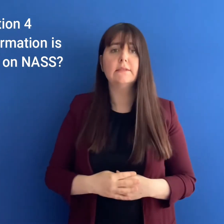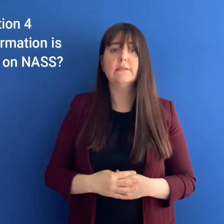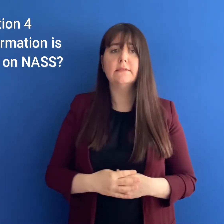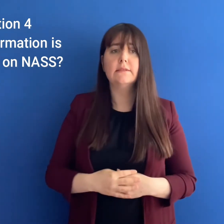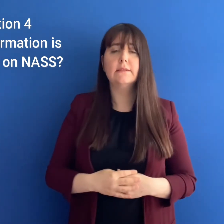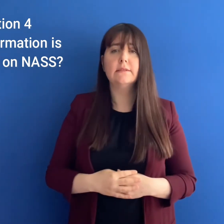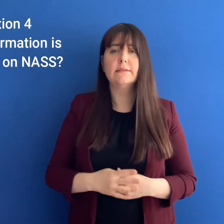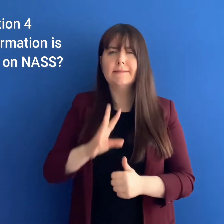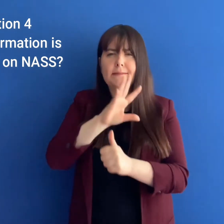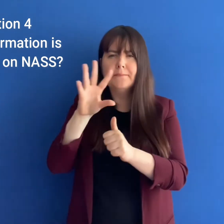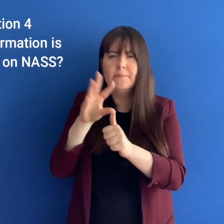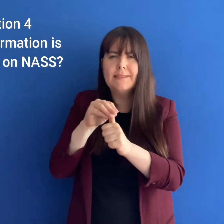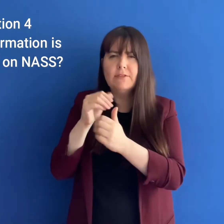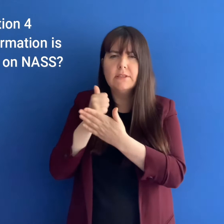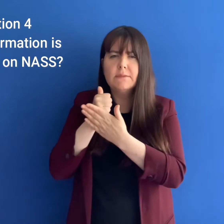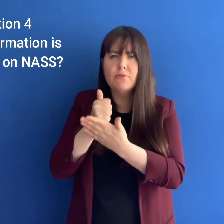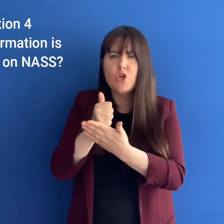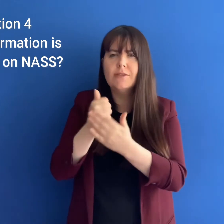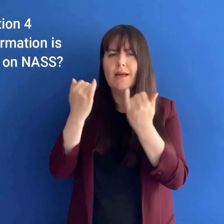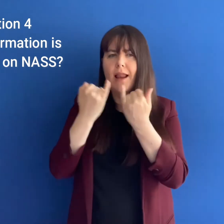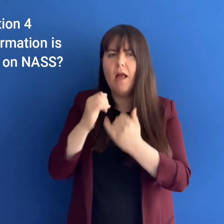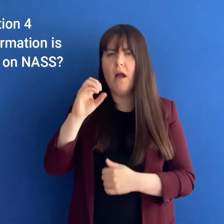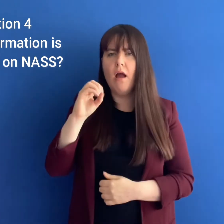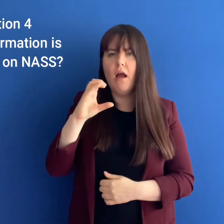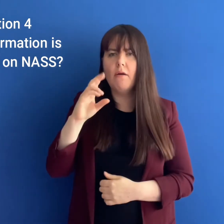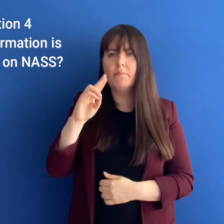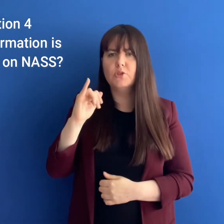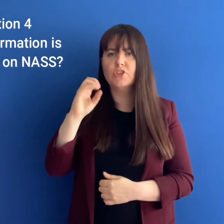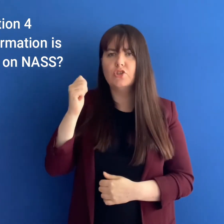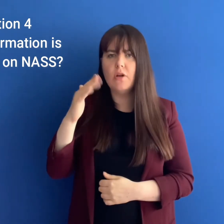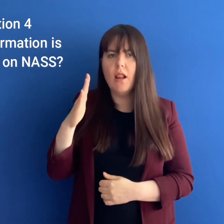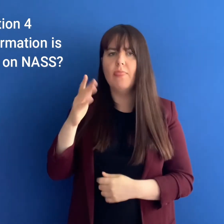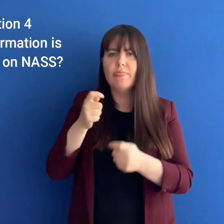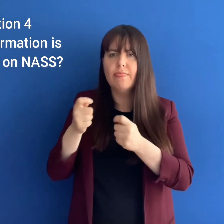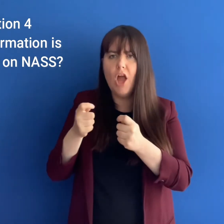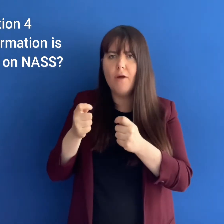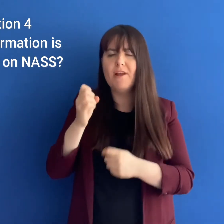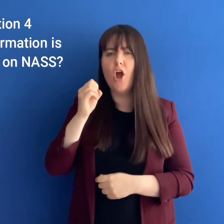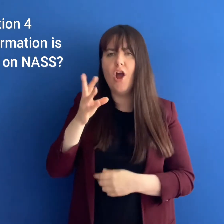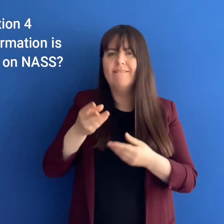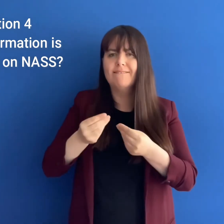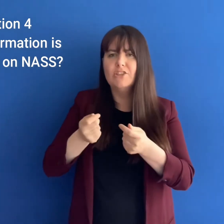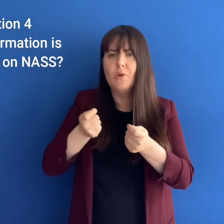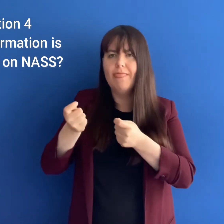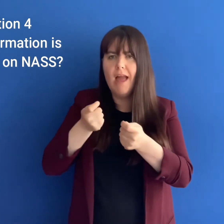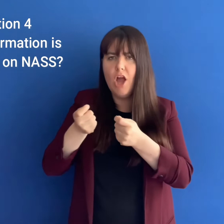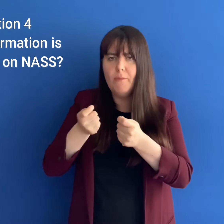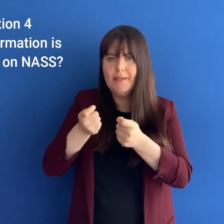which can be either during the day or overnight, specialist supports like occupational therapy or